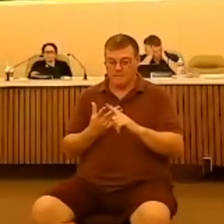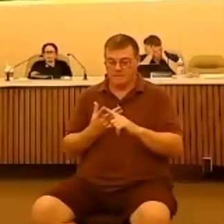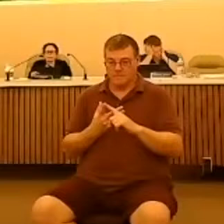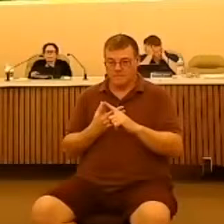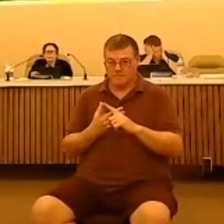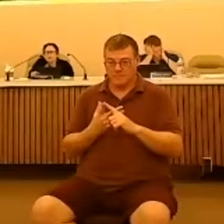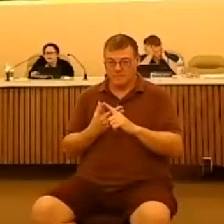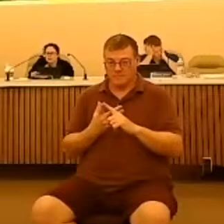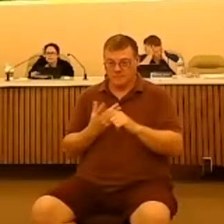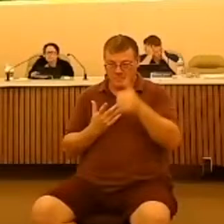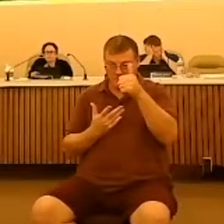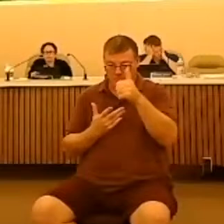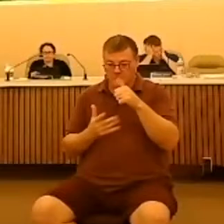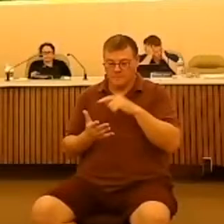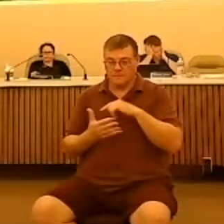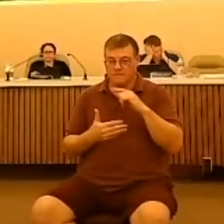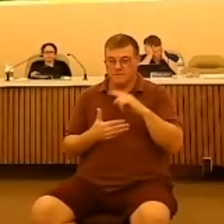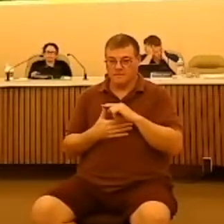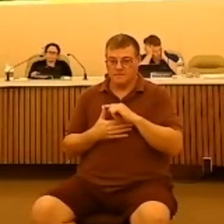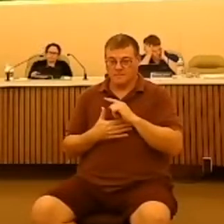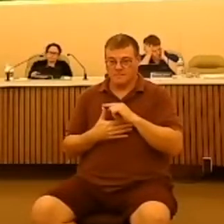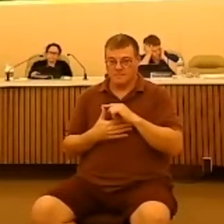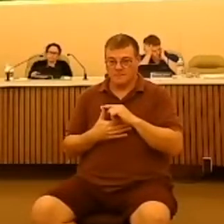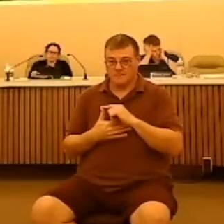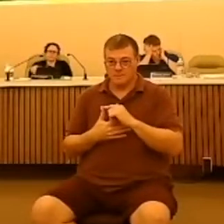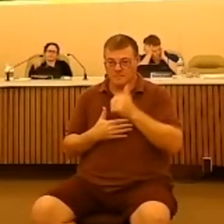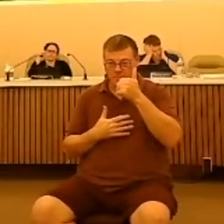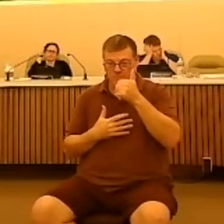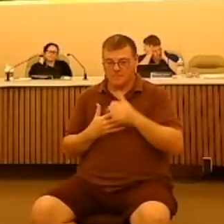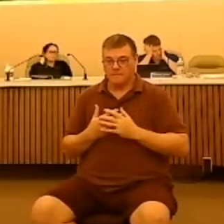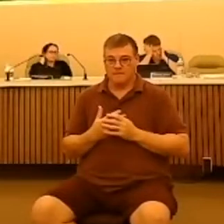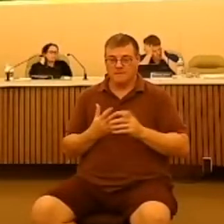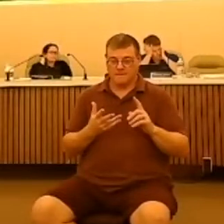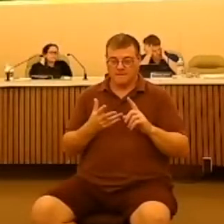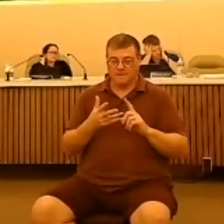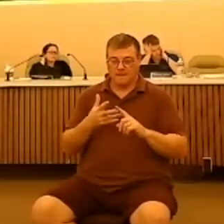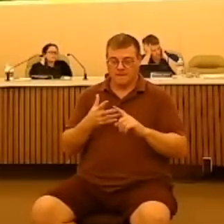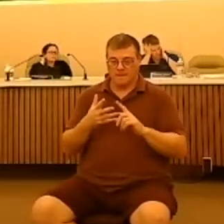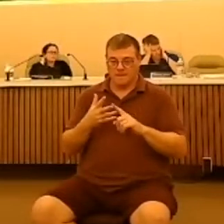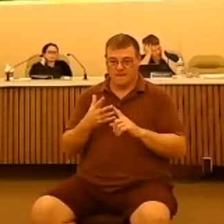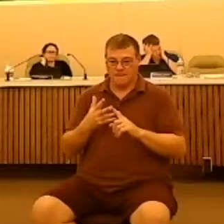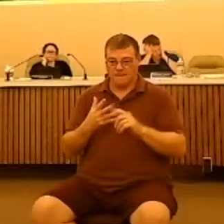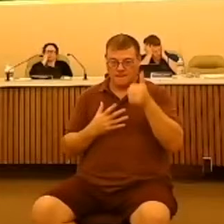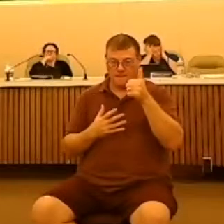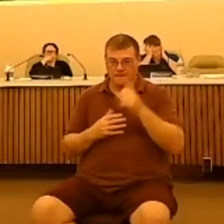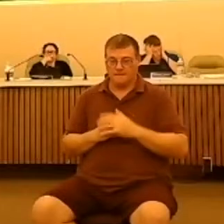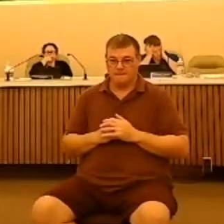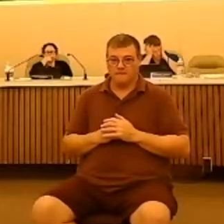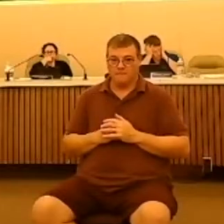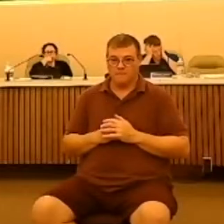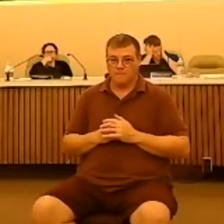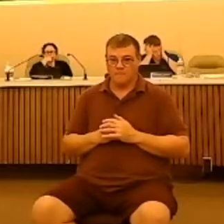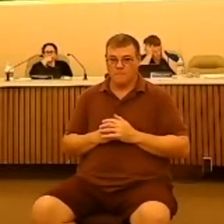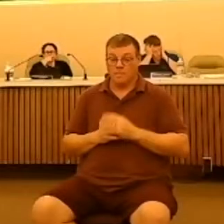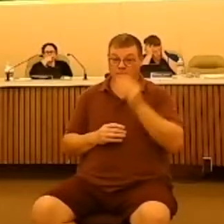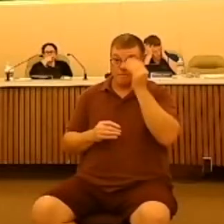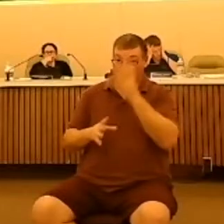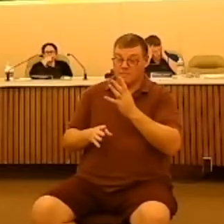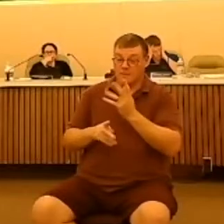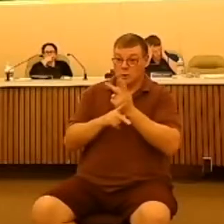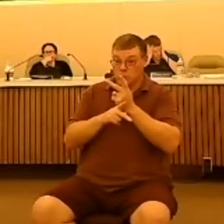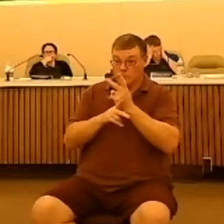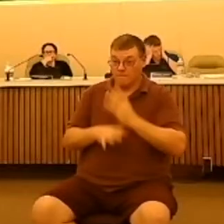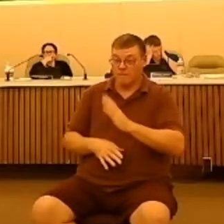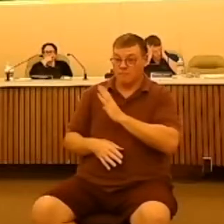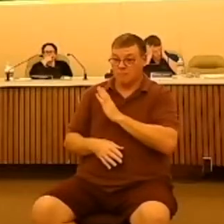Councilmember Safranik, Aye. Councilmember Bolzner, Aye. Supervisor Schultz. Aye. Supervisor Schultz and